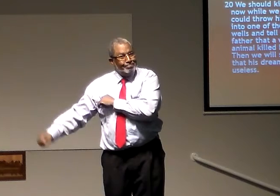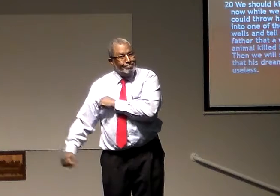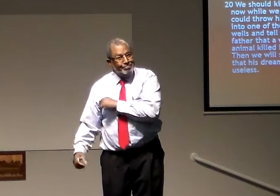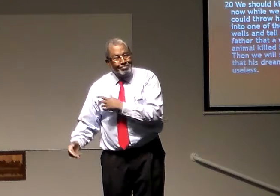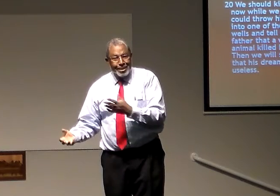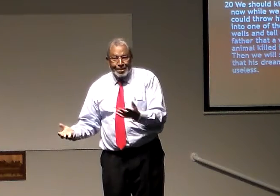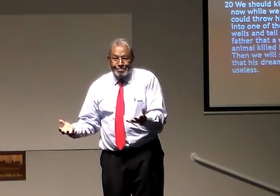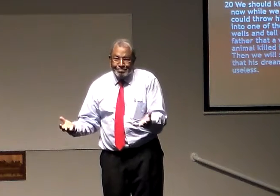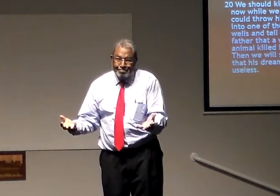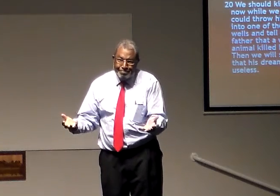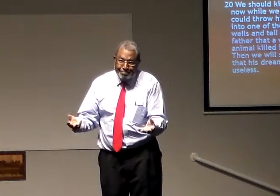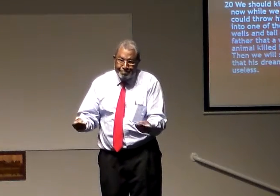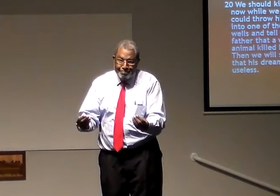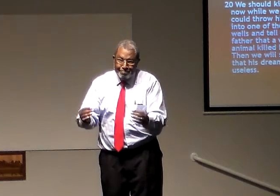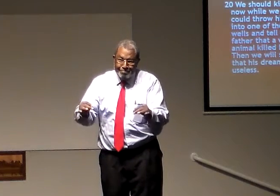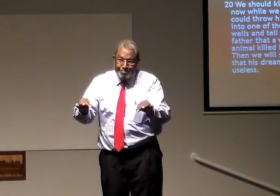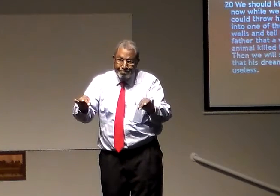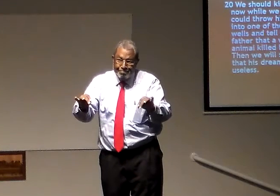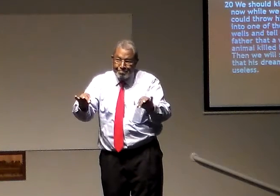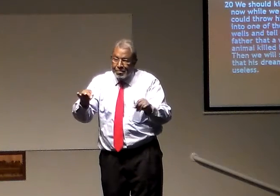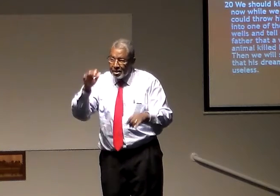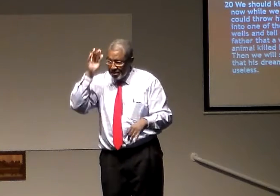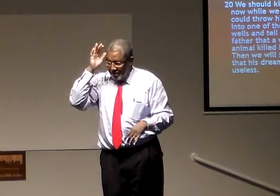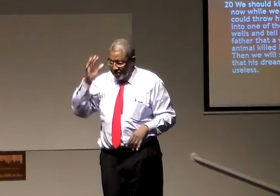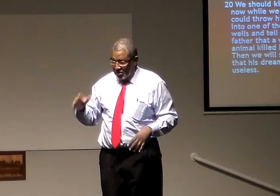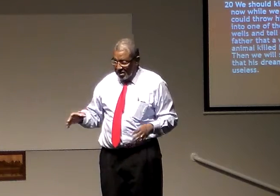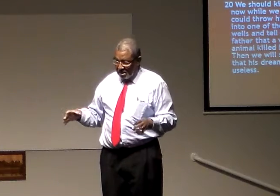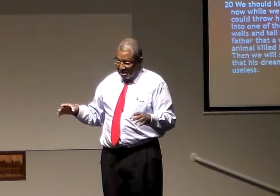killed him. I'm sorry, Father.